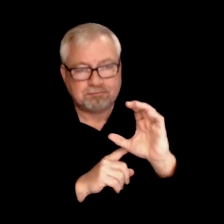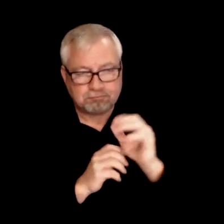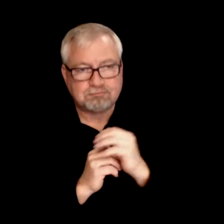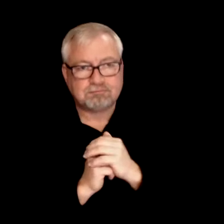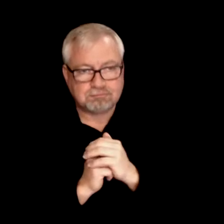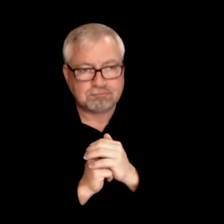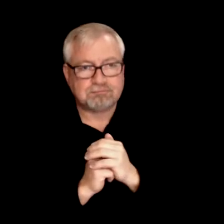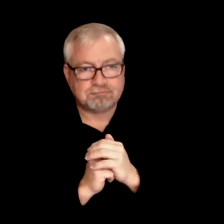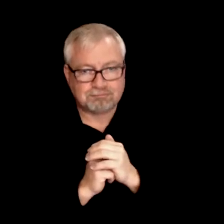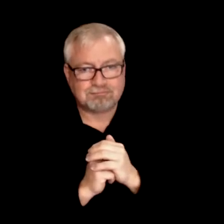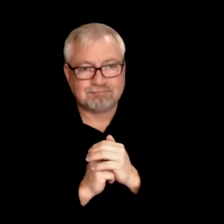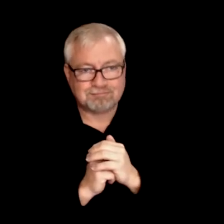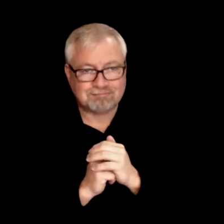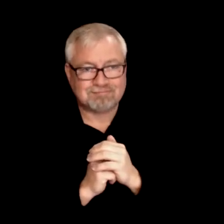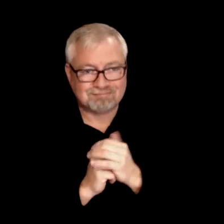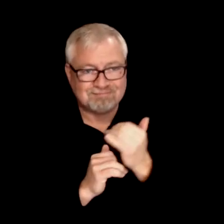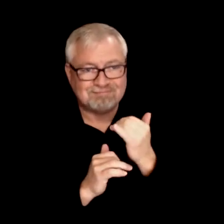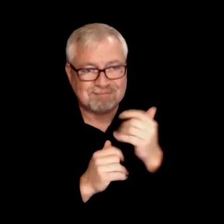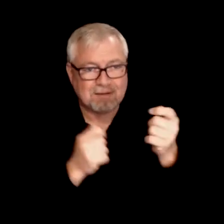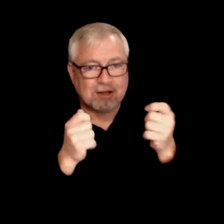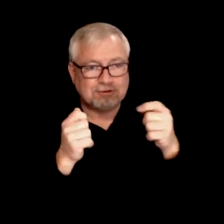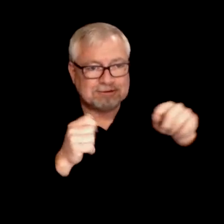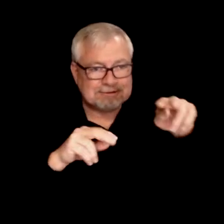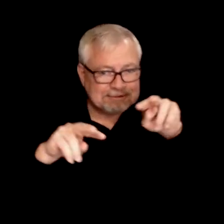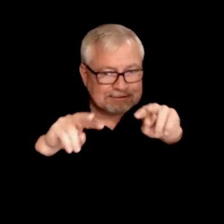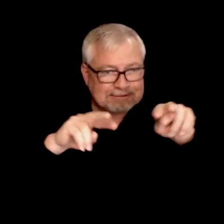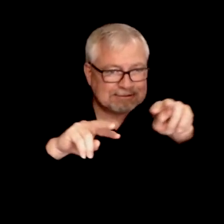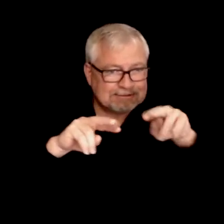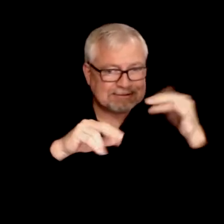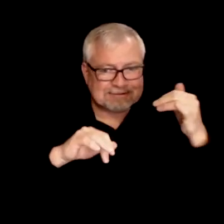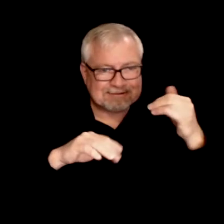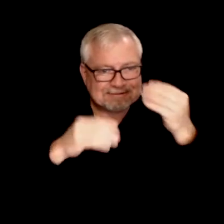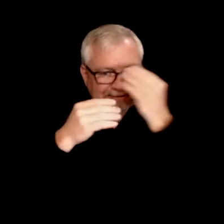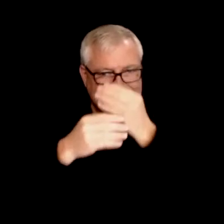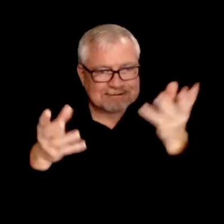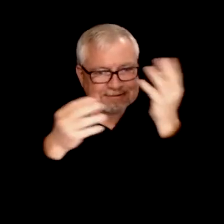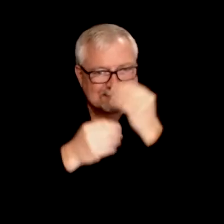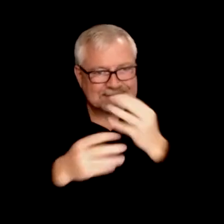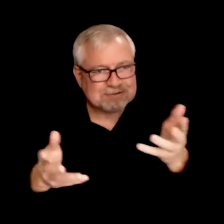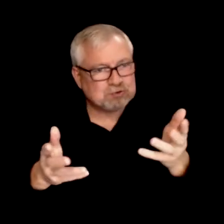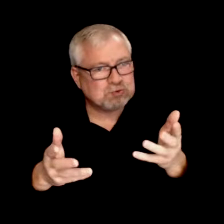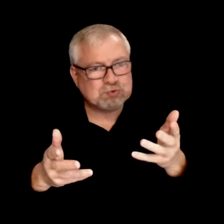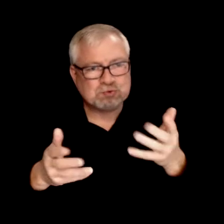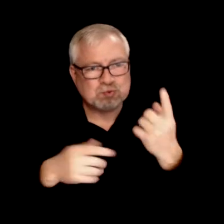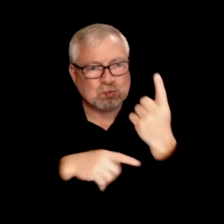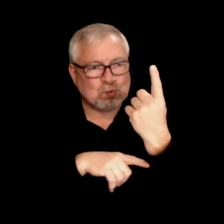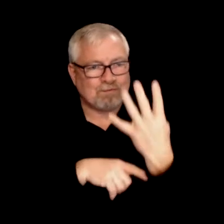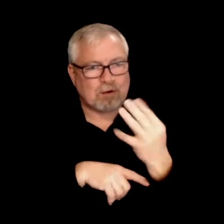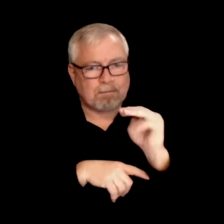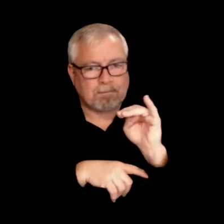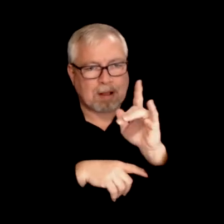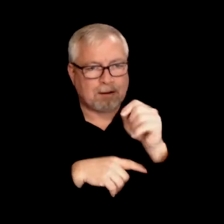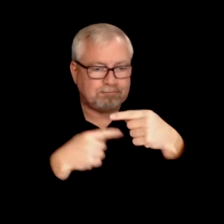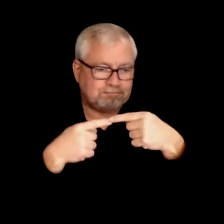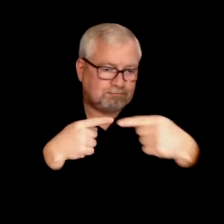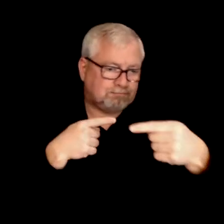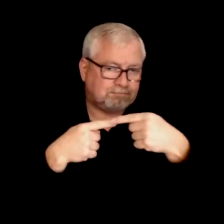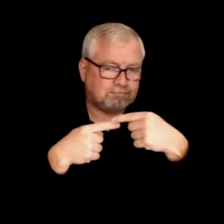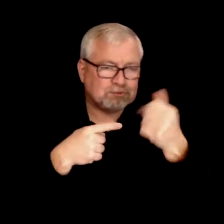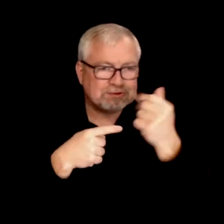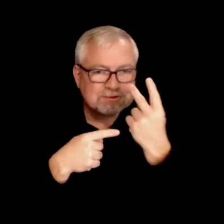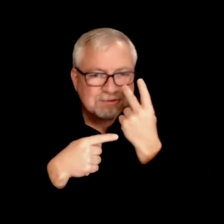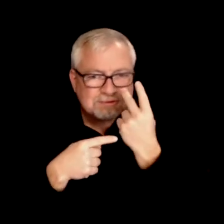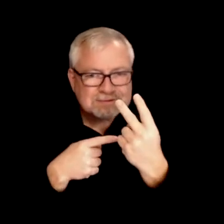weather sensors, in fact, have reported below 1/4 mile visibility for Rockford and Medina for the